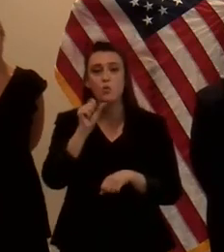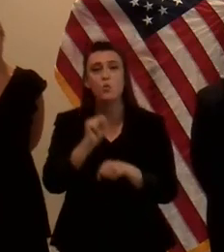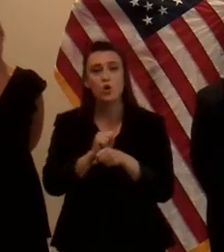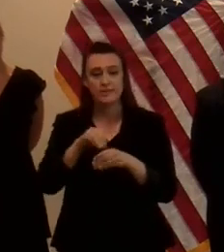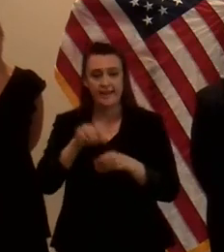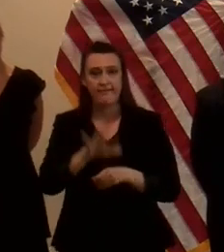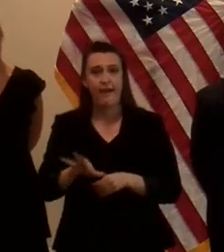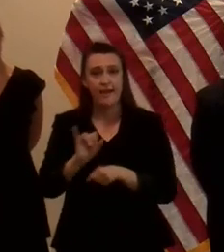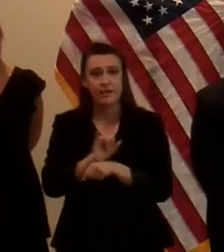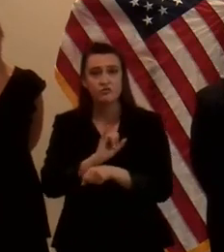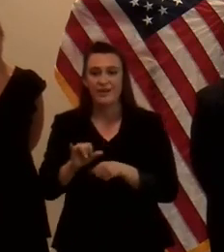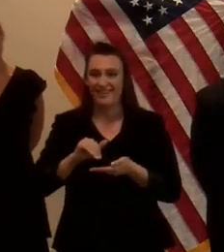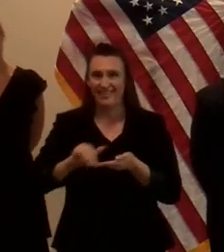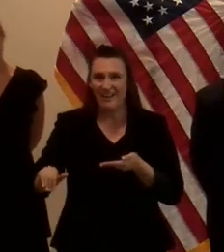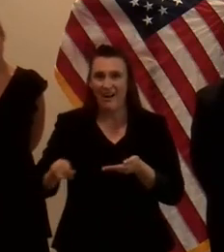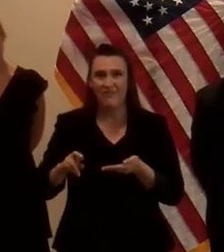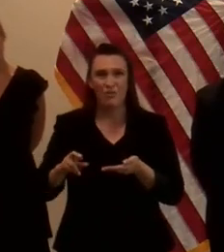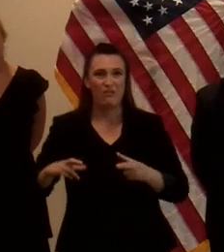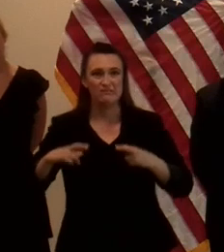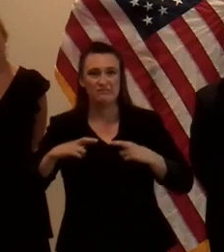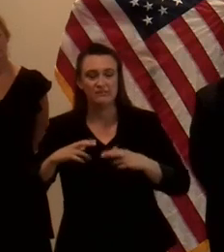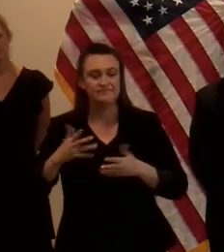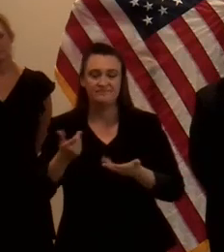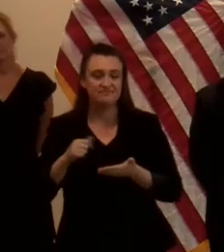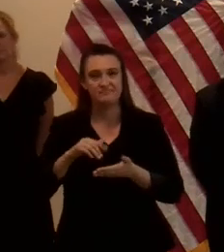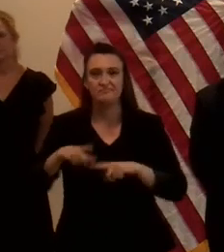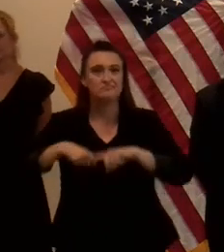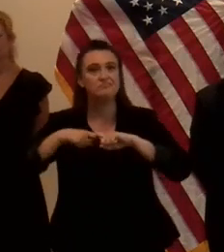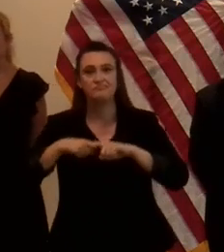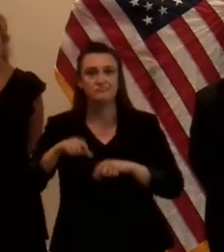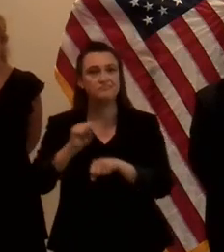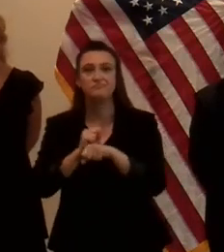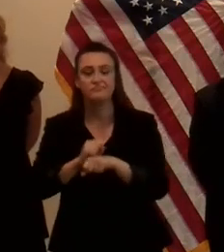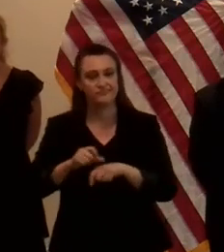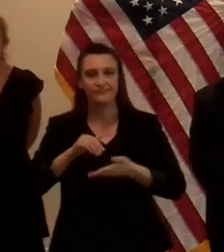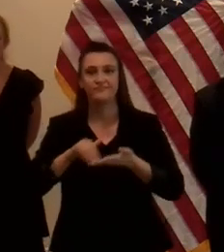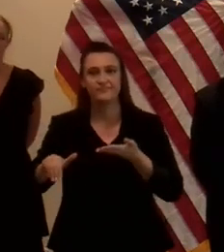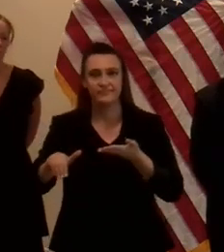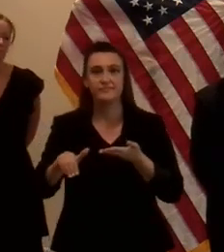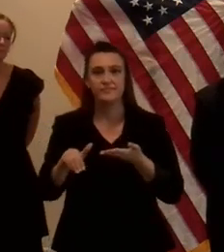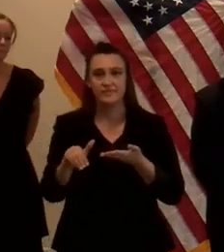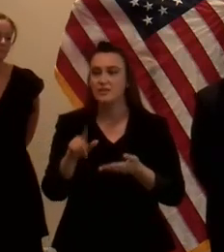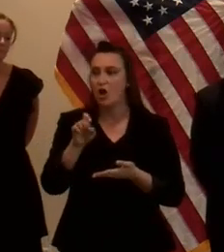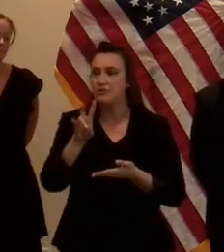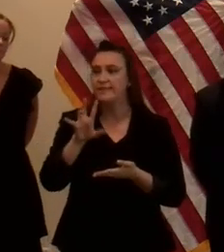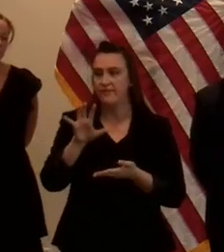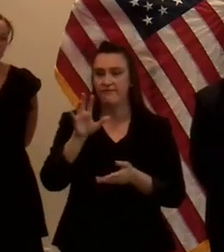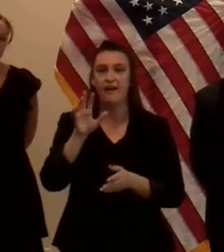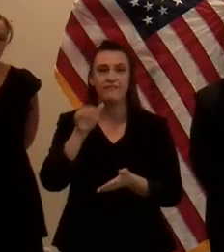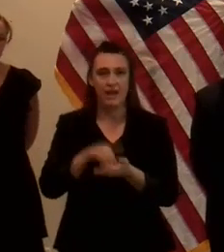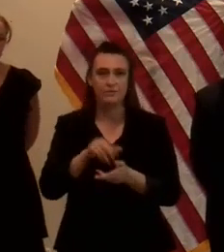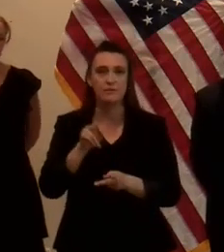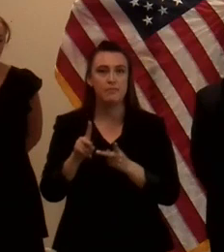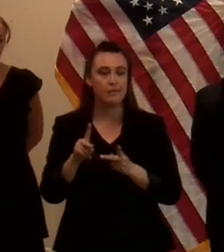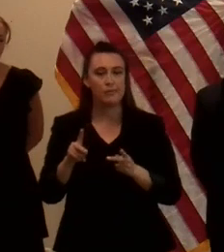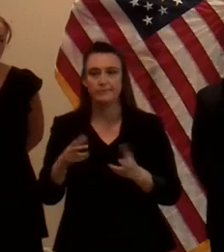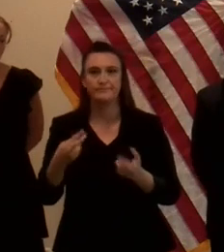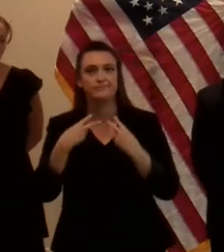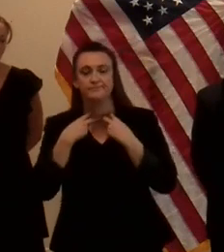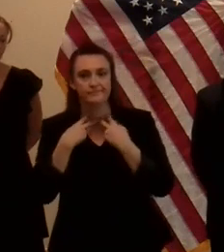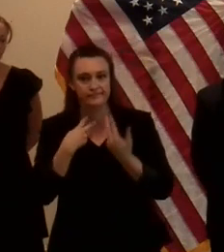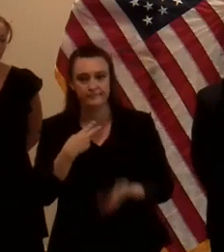was laid off or furloughed, totaling more than 75,000 individuals. From March 1st to April 4th,